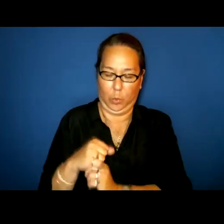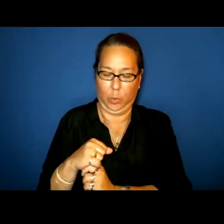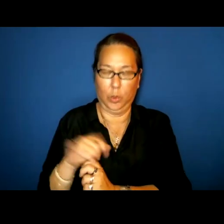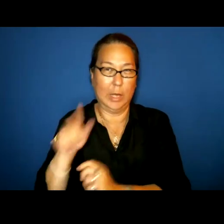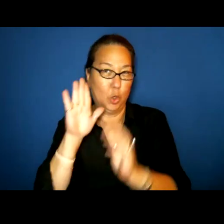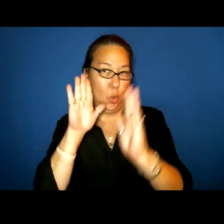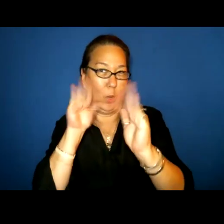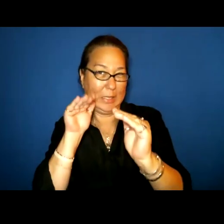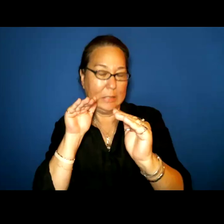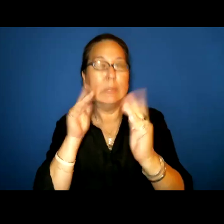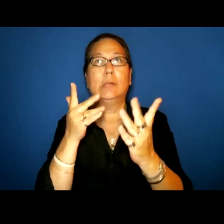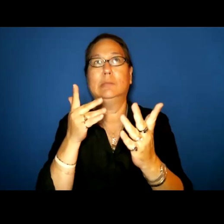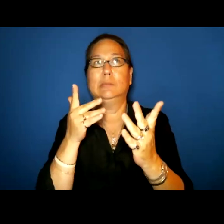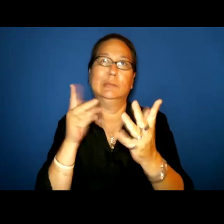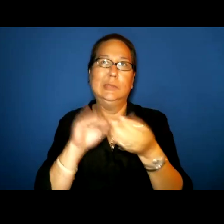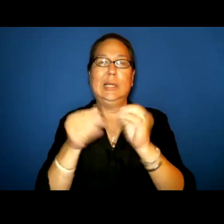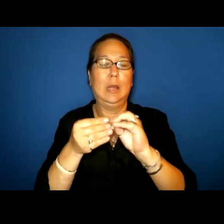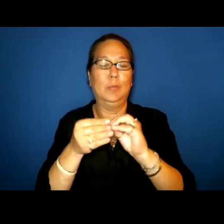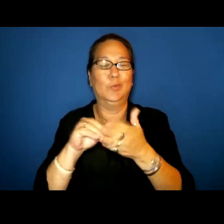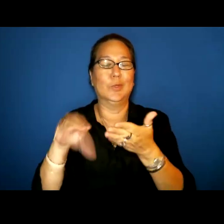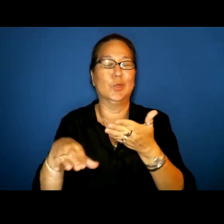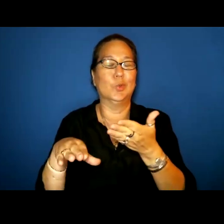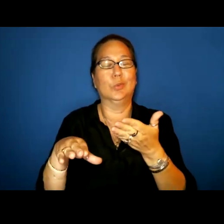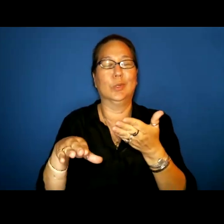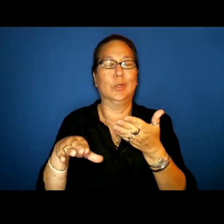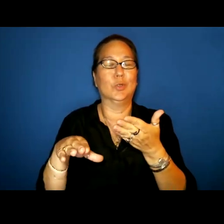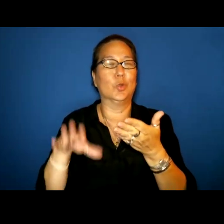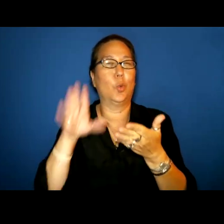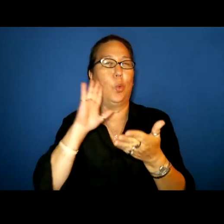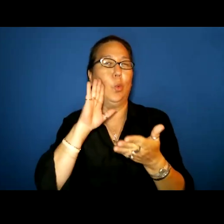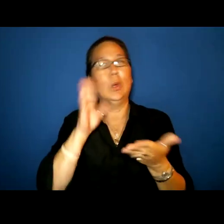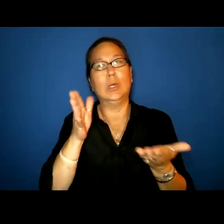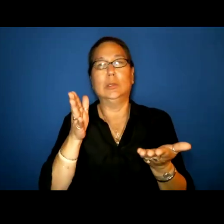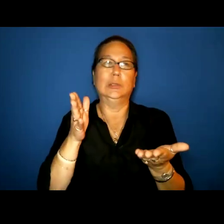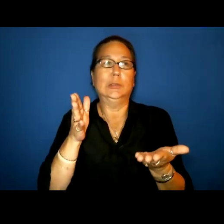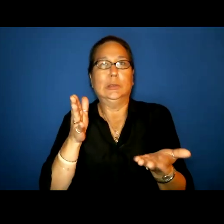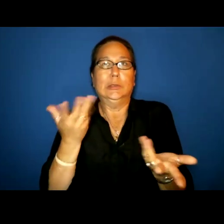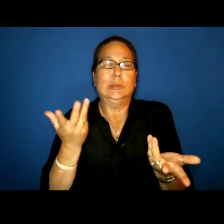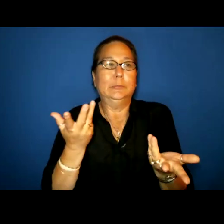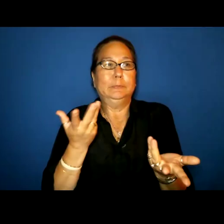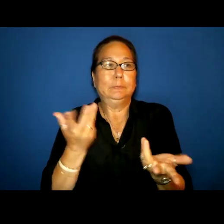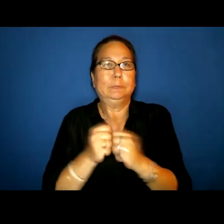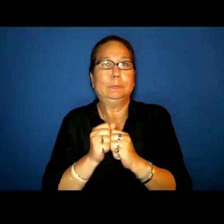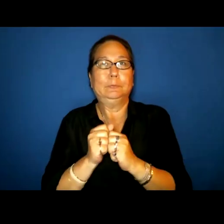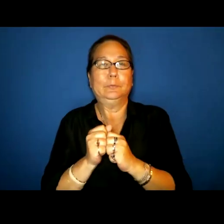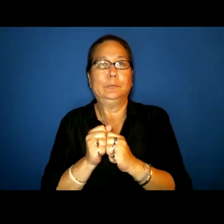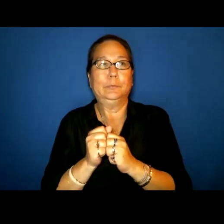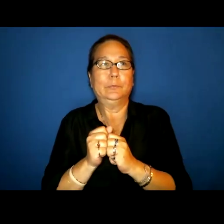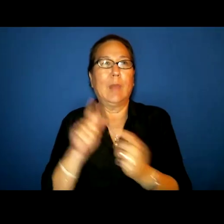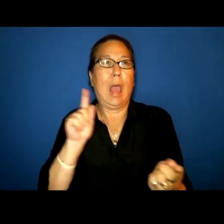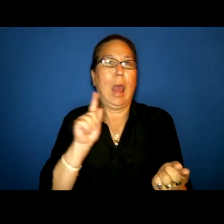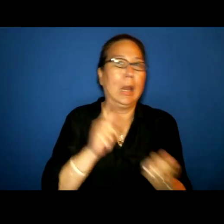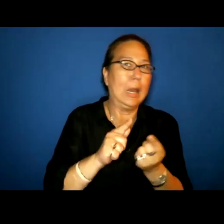that the number of students will be somehow less than what